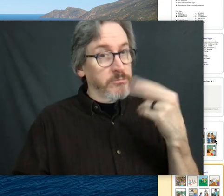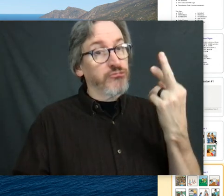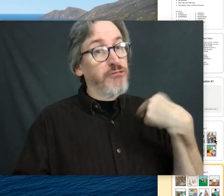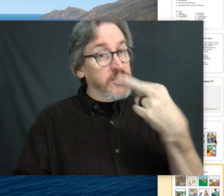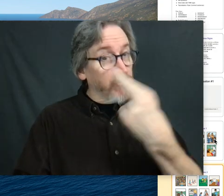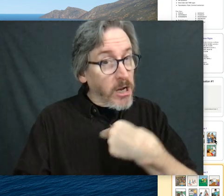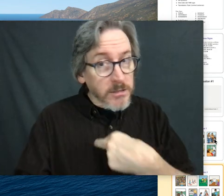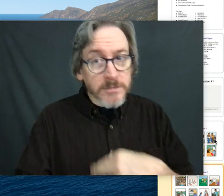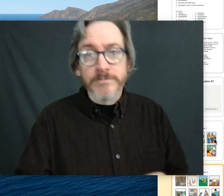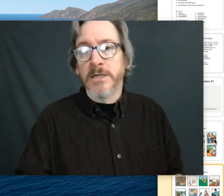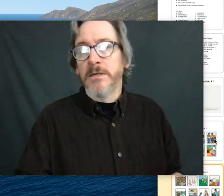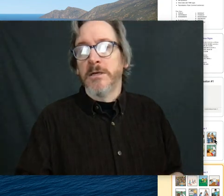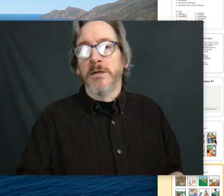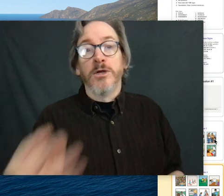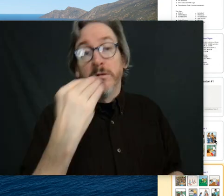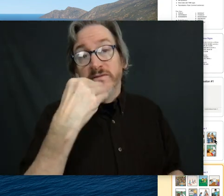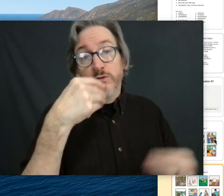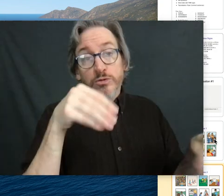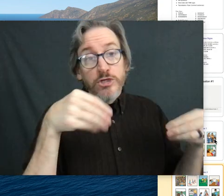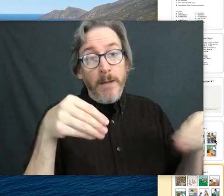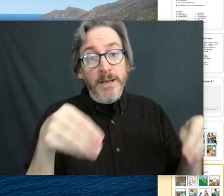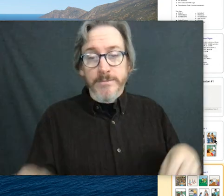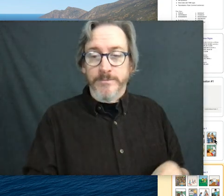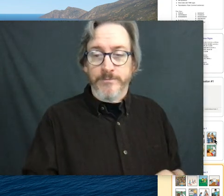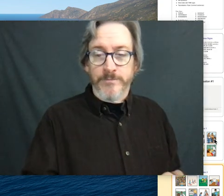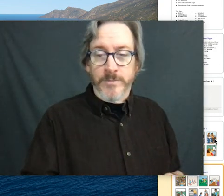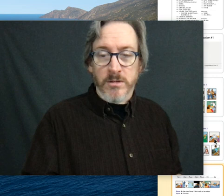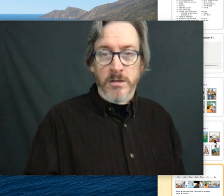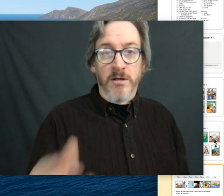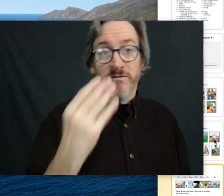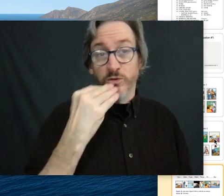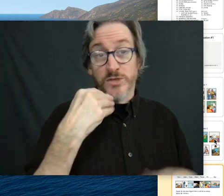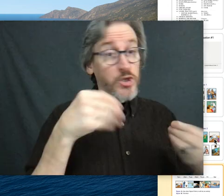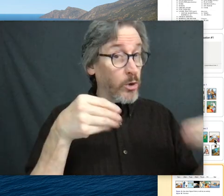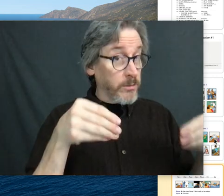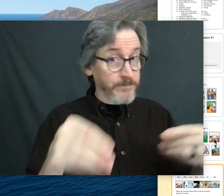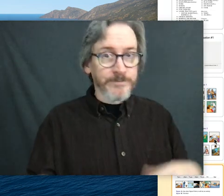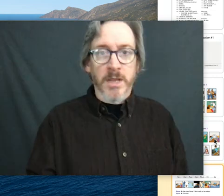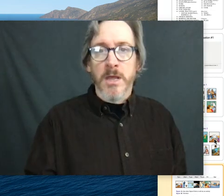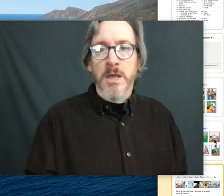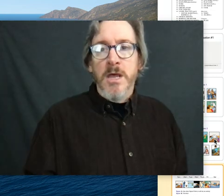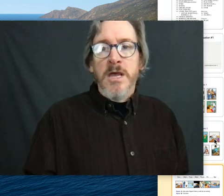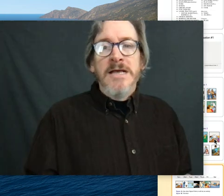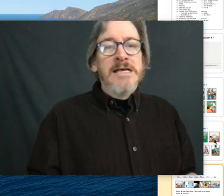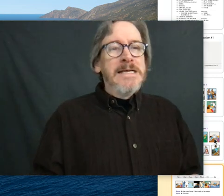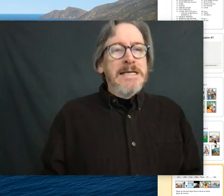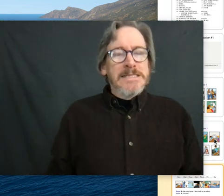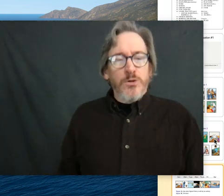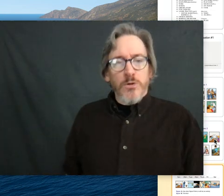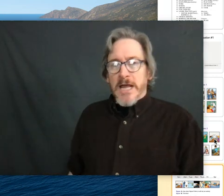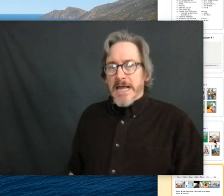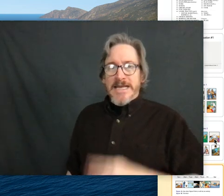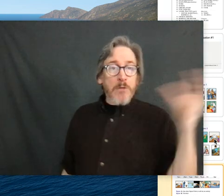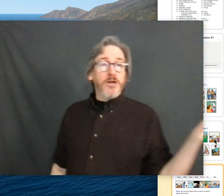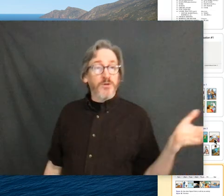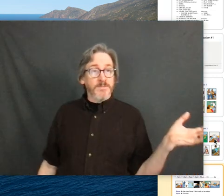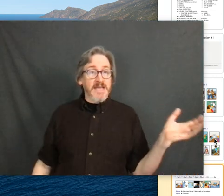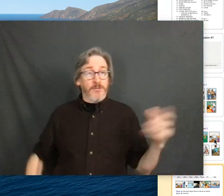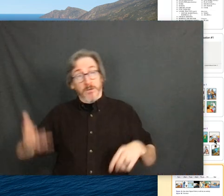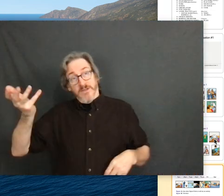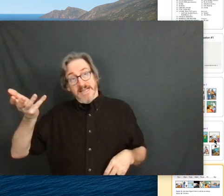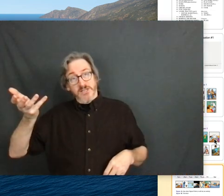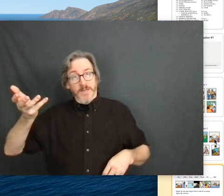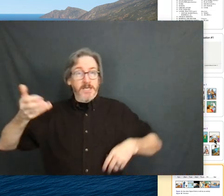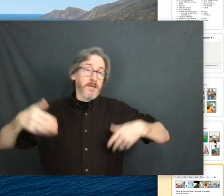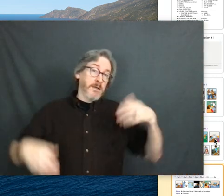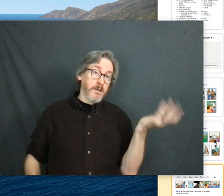dinner, restaurant, food shopping, food store. So now we're going to put them